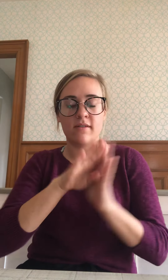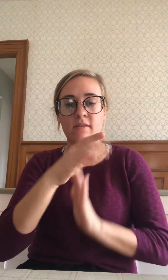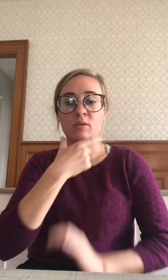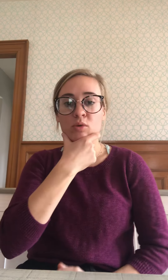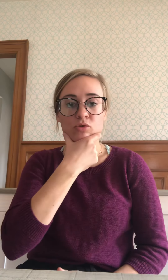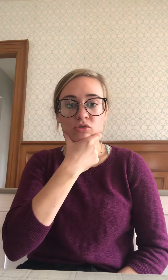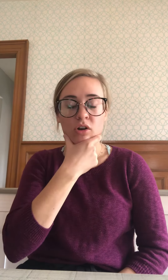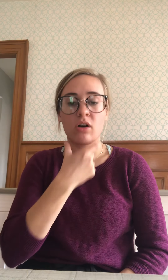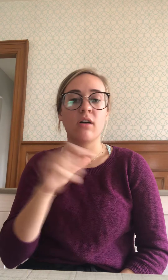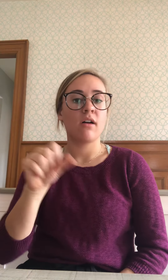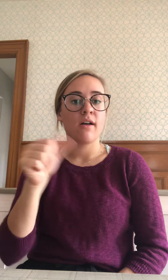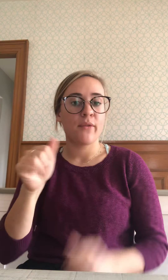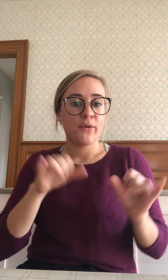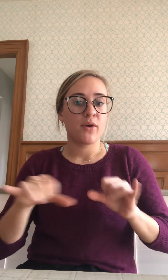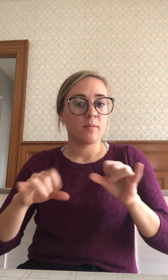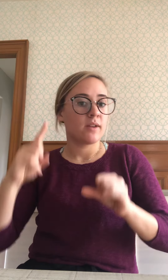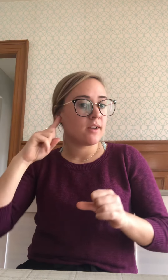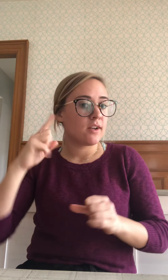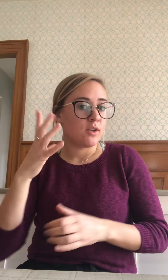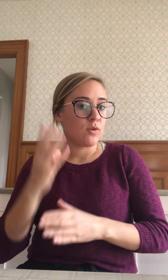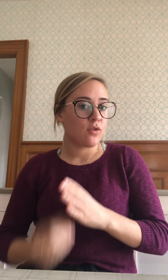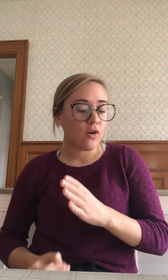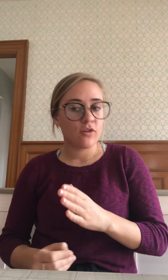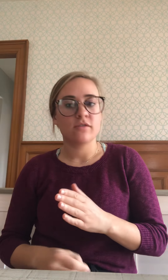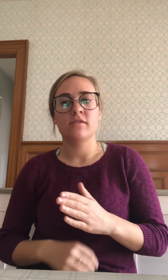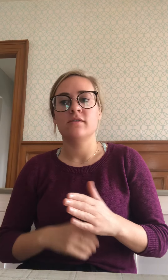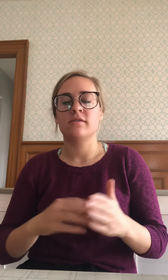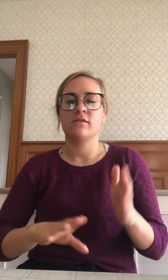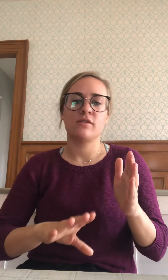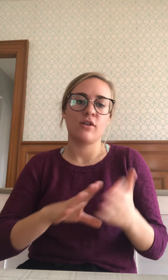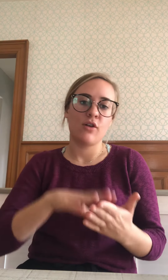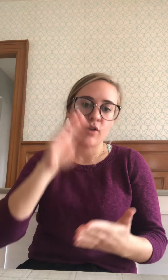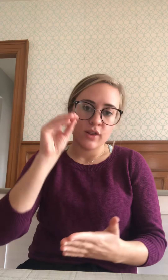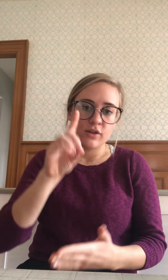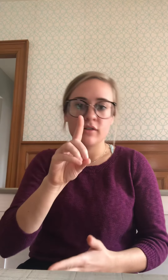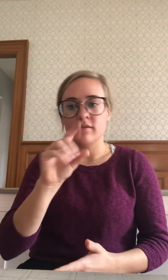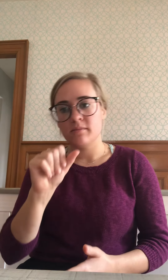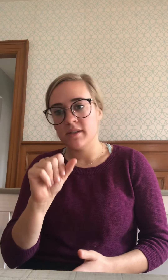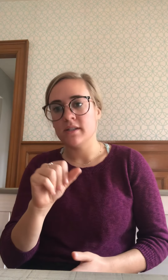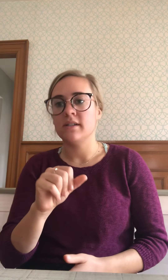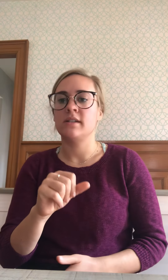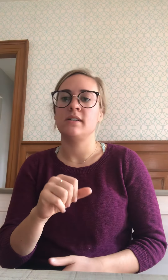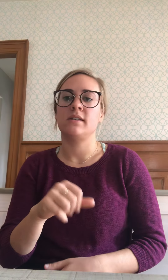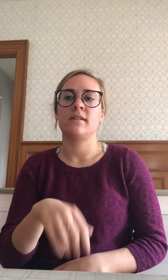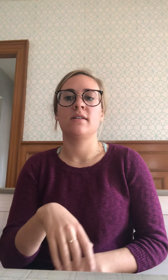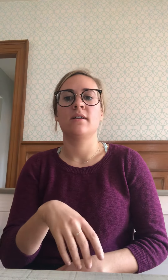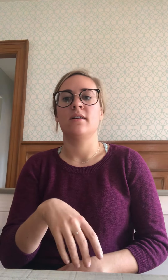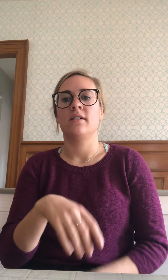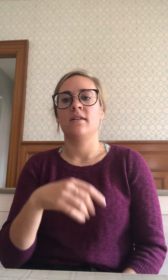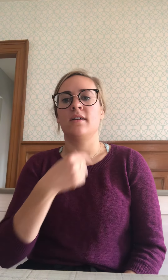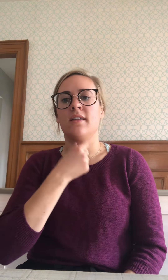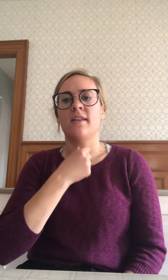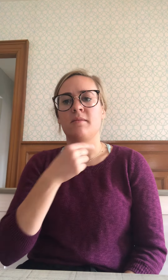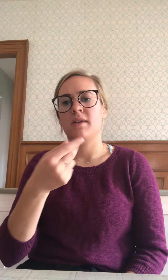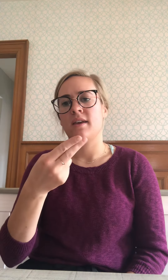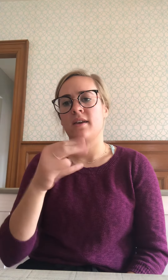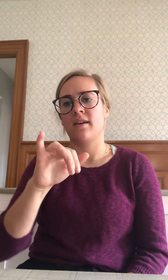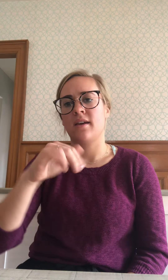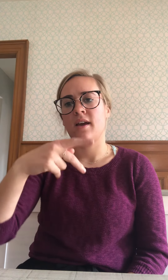loss, heart abnormalities, learning disabilities, thymic hypoplasia. And a way to remember some of these